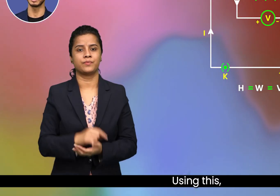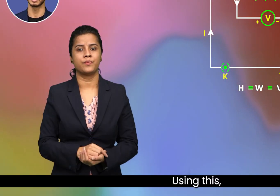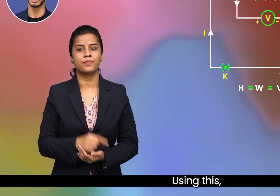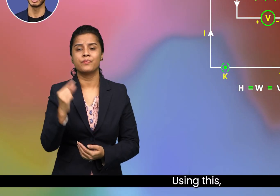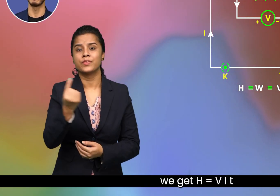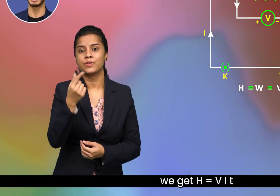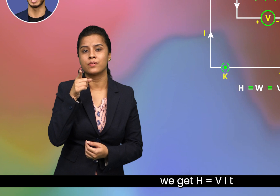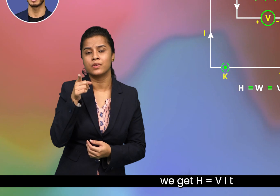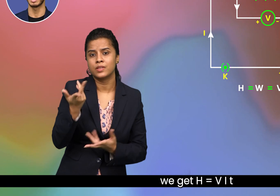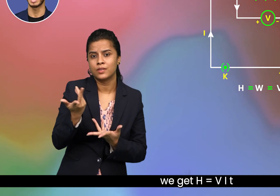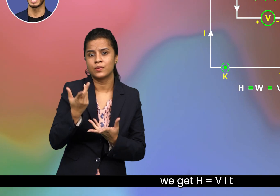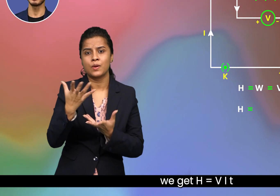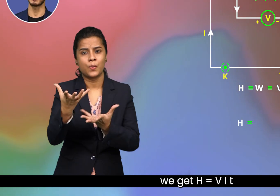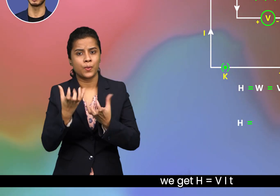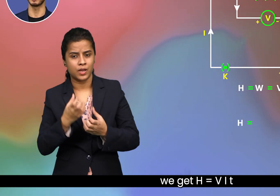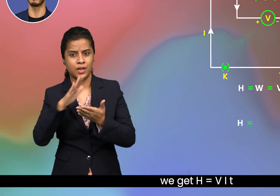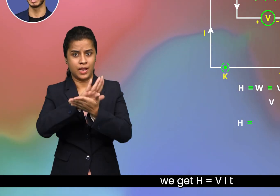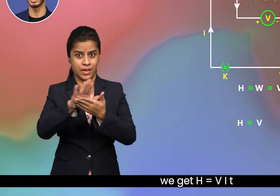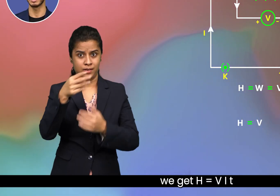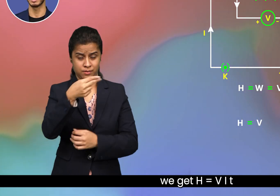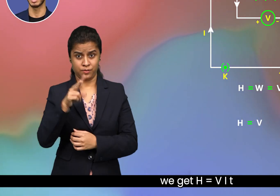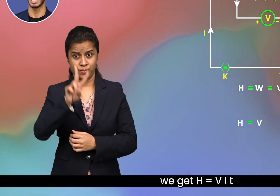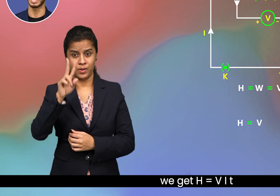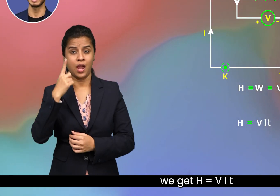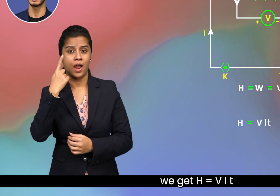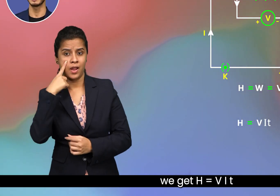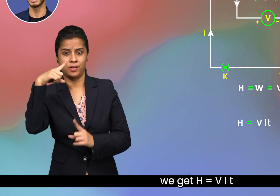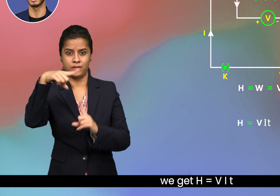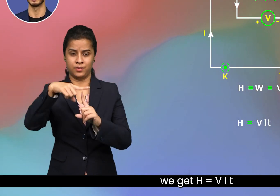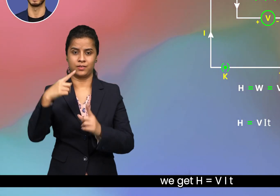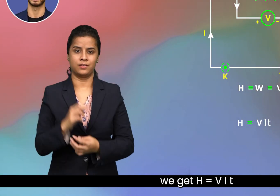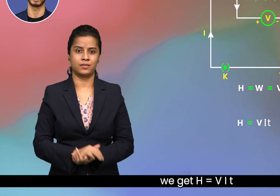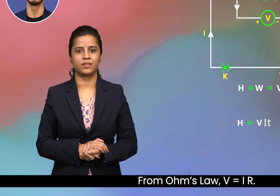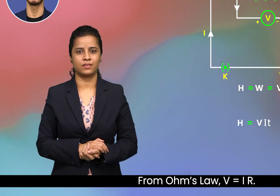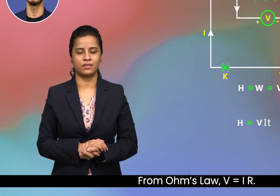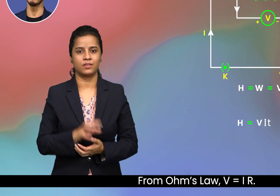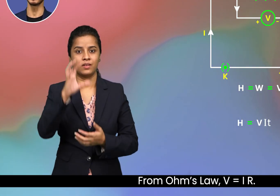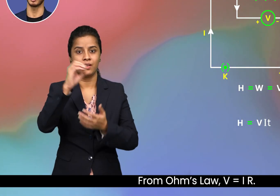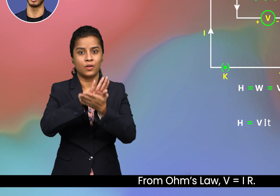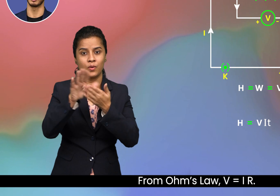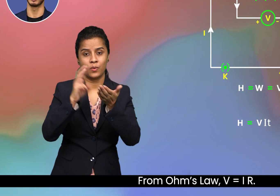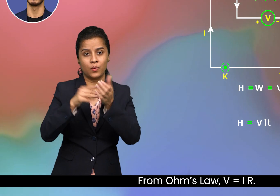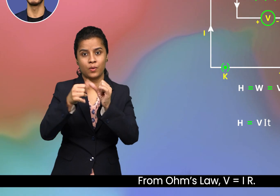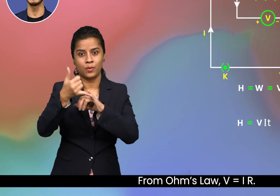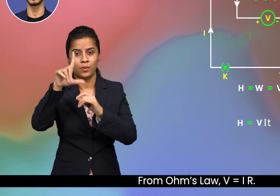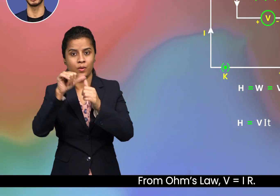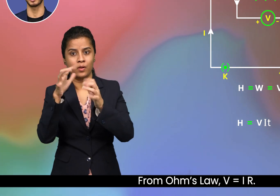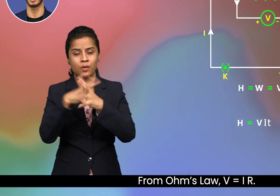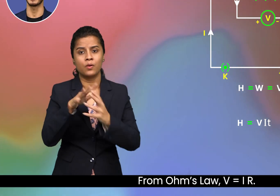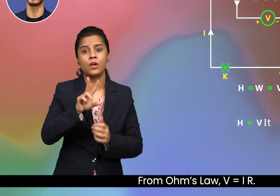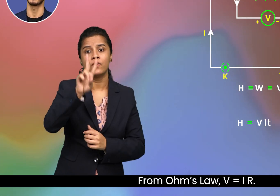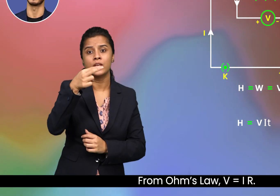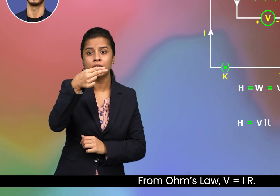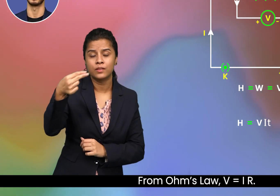Using this, we get H equals to V I T. From Ohm's law, V is equals